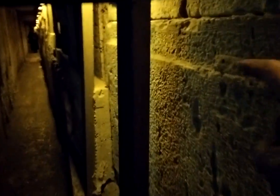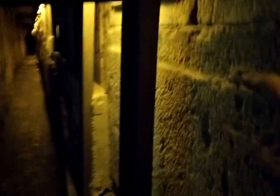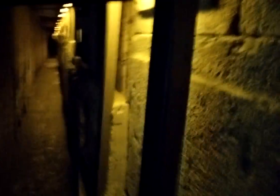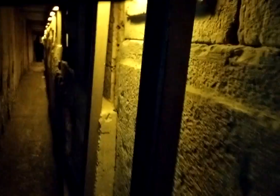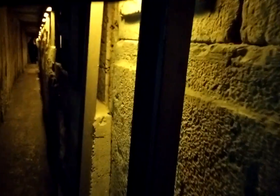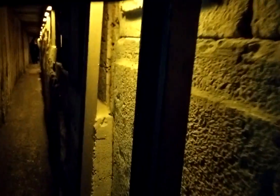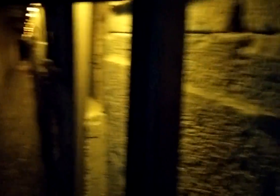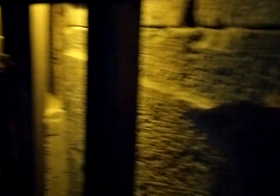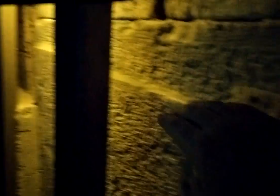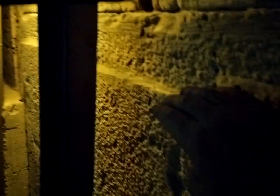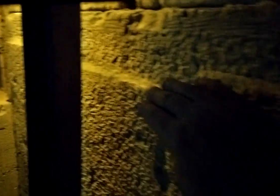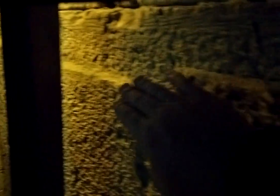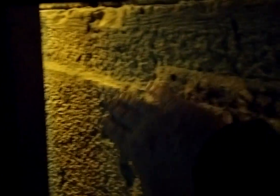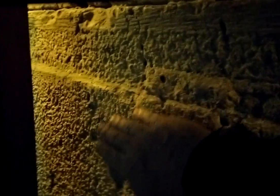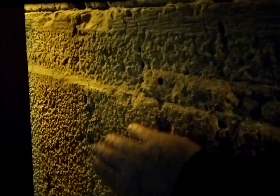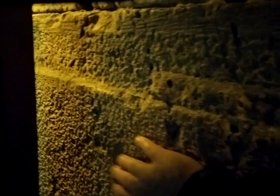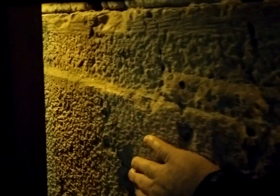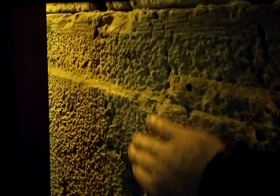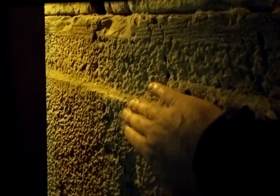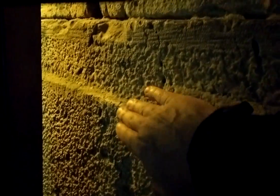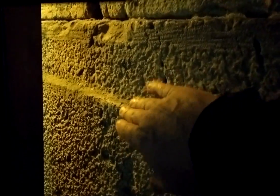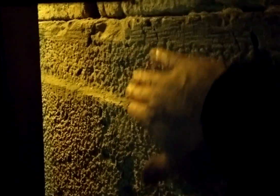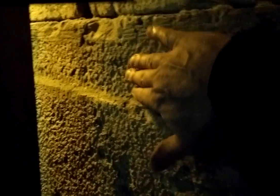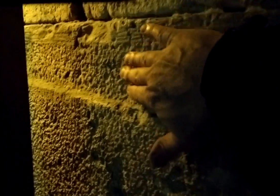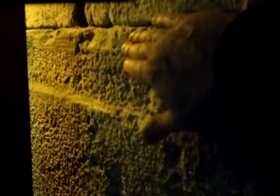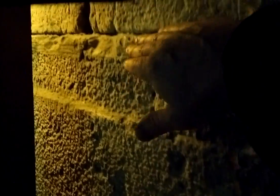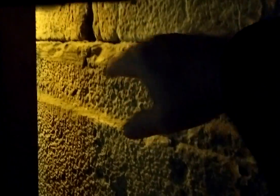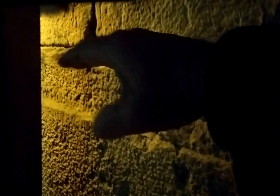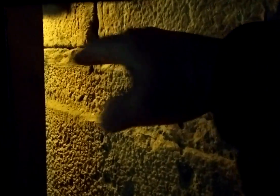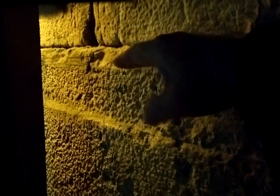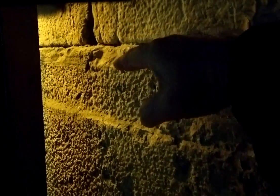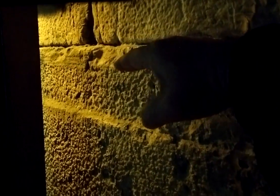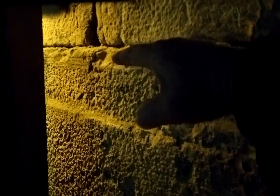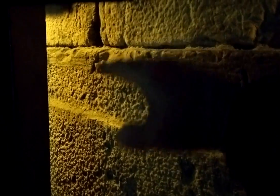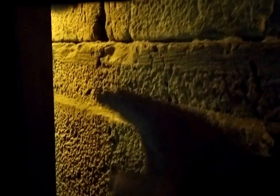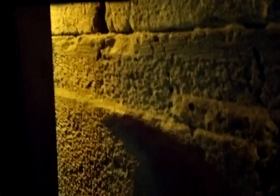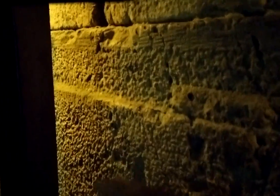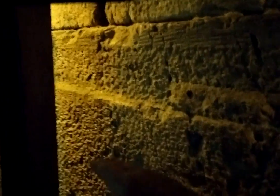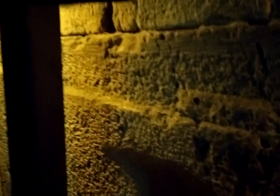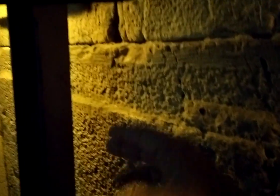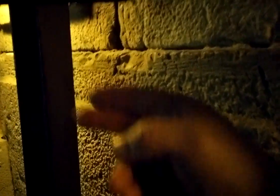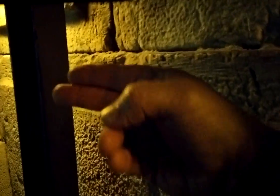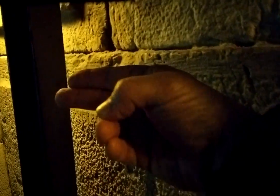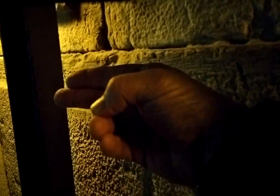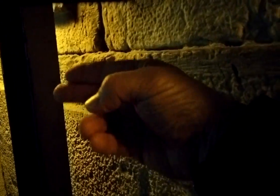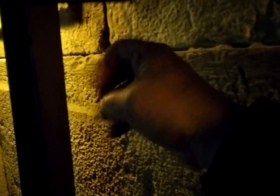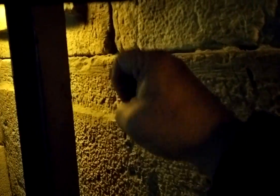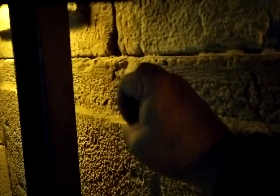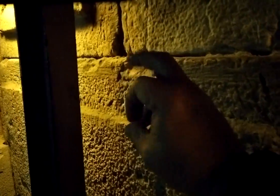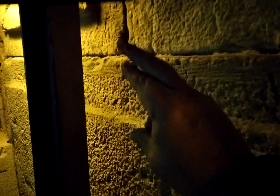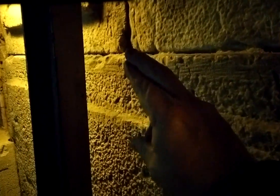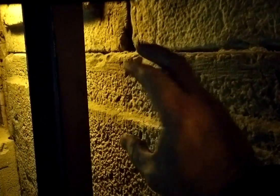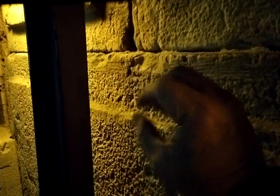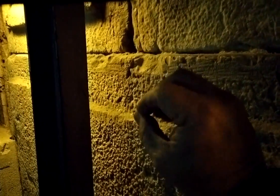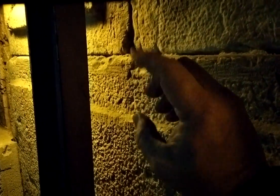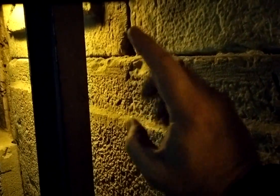found. Again, you can see the Western Wall. We're walking. You see how it is, and there's the top of that. This is